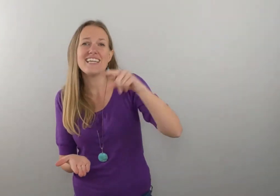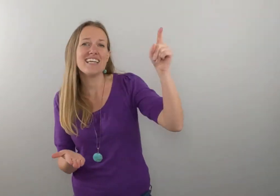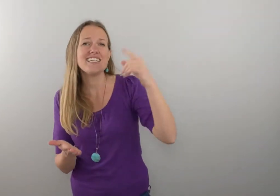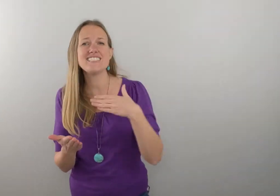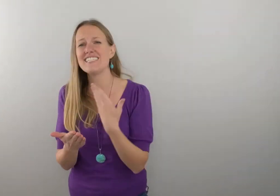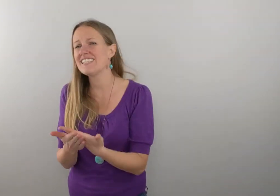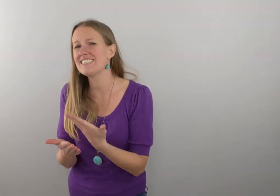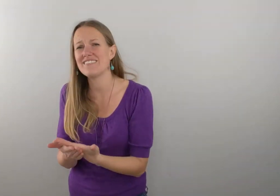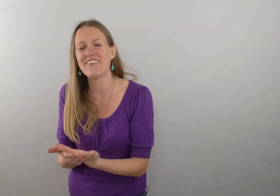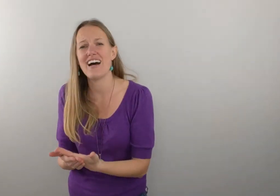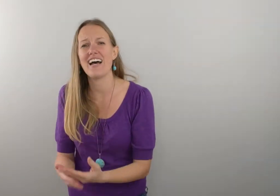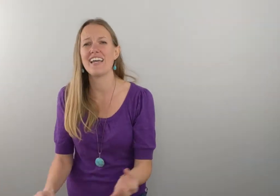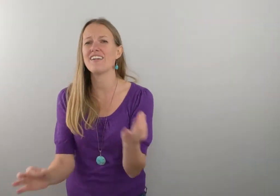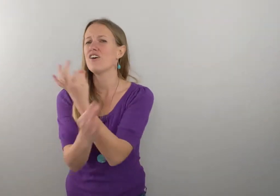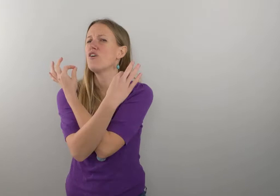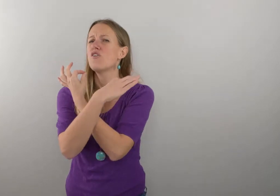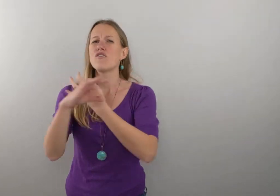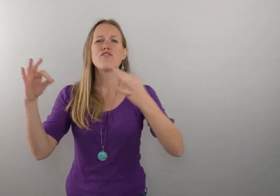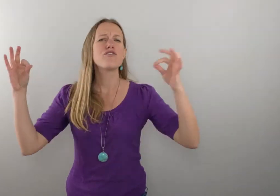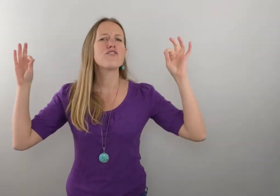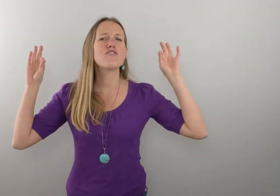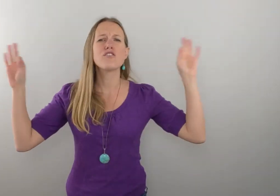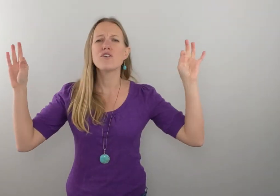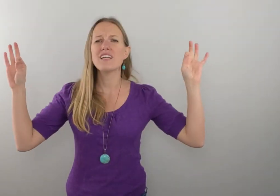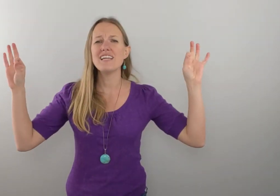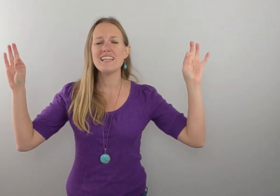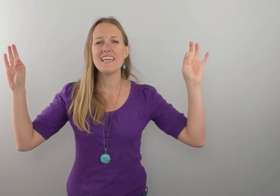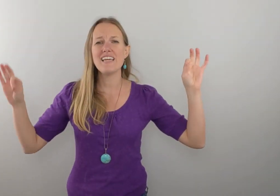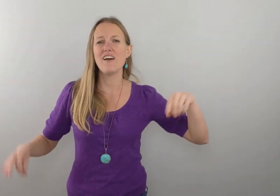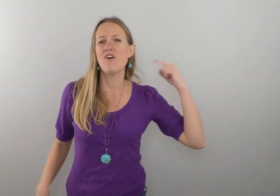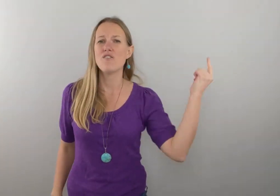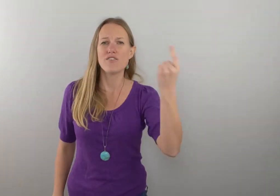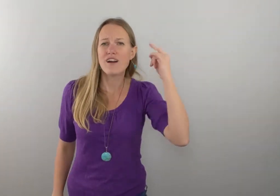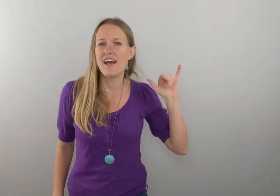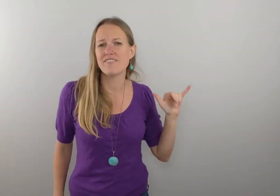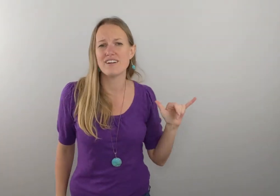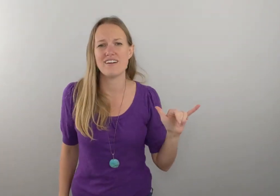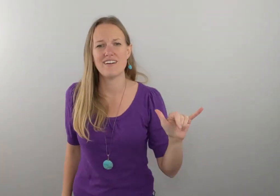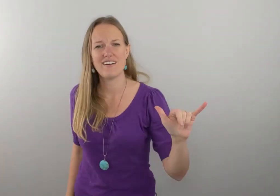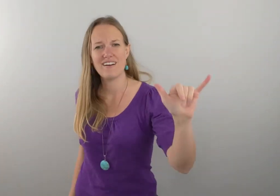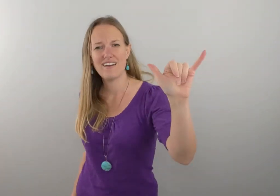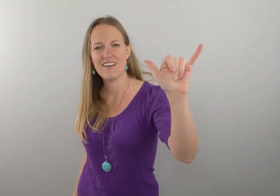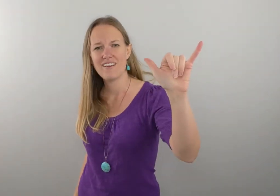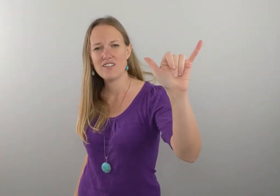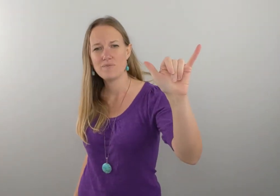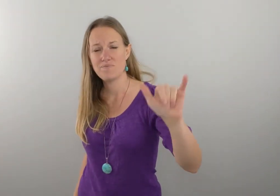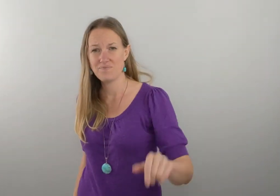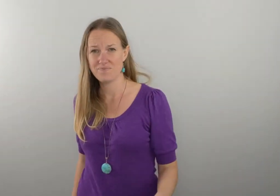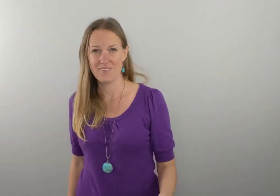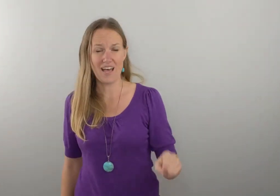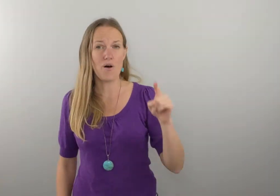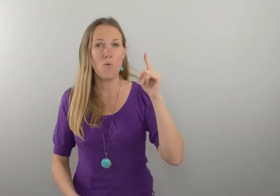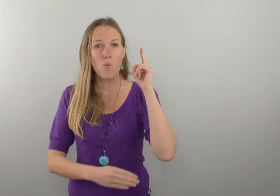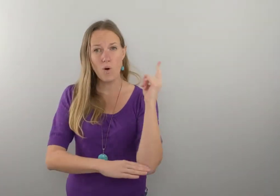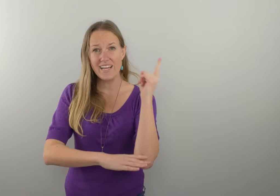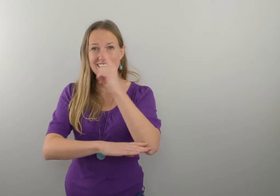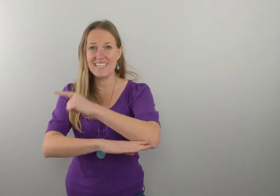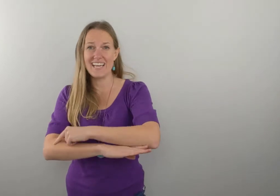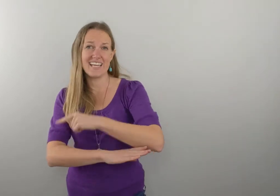he justified freely forever. That one day